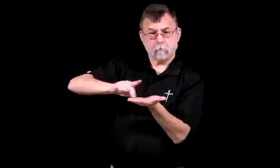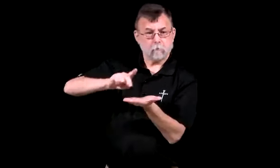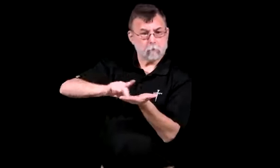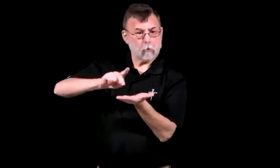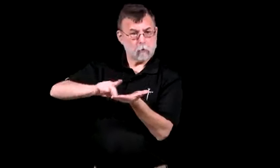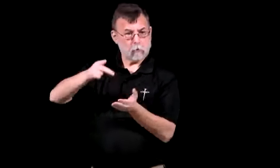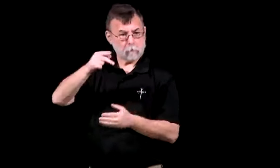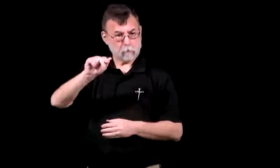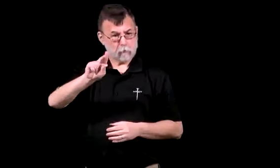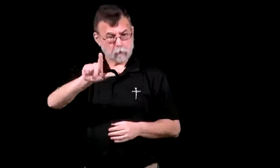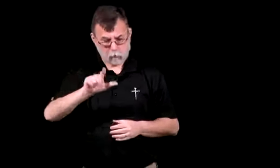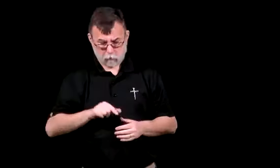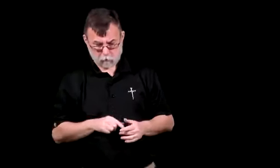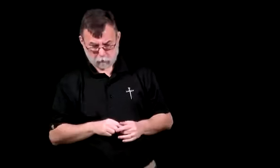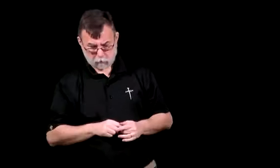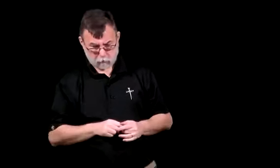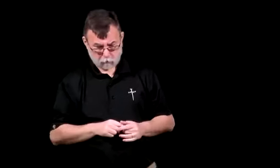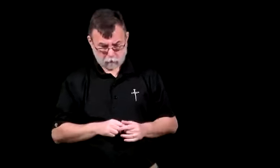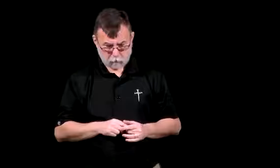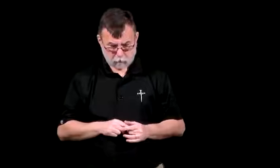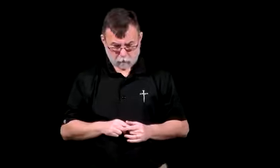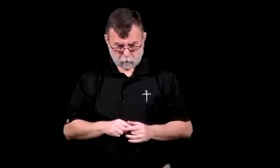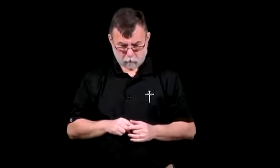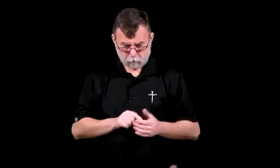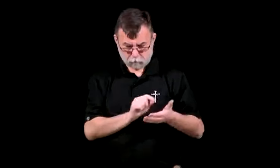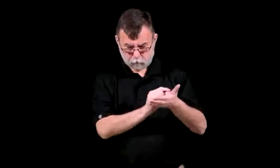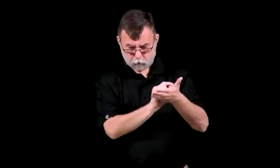In that Romans verse that we just read,